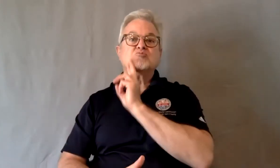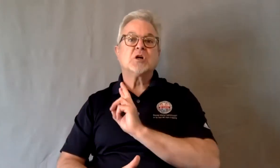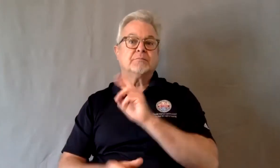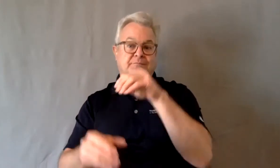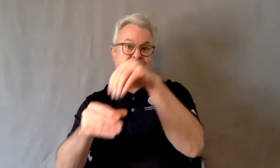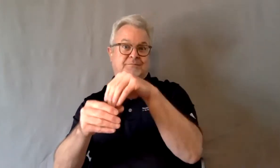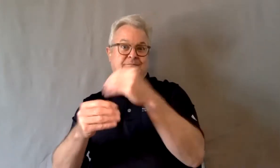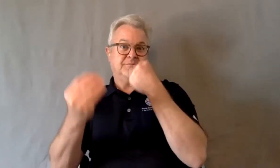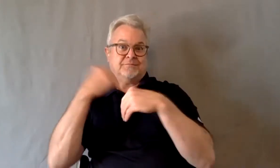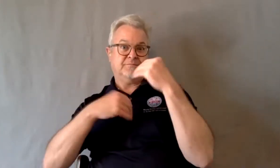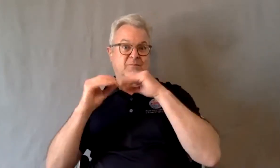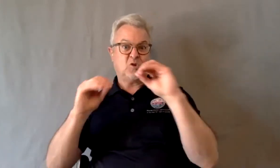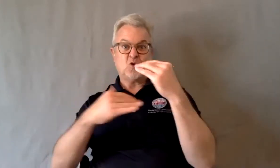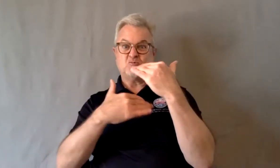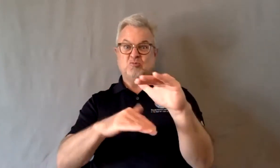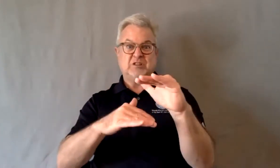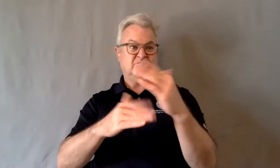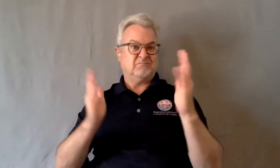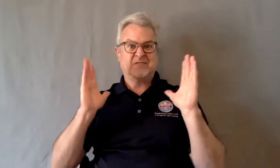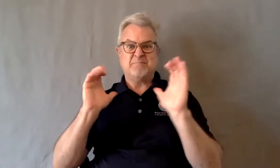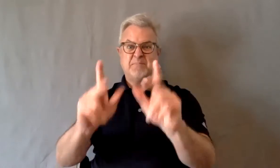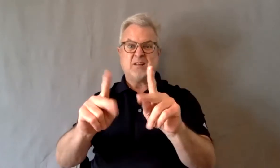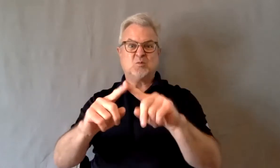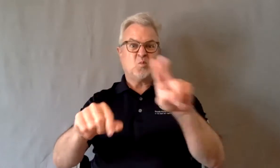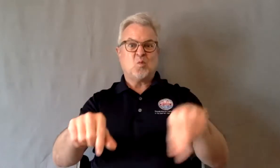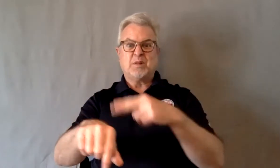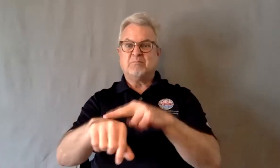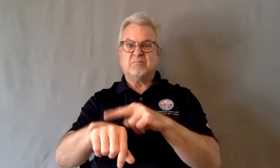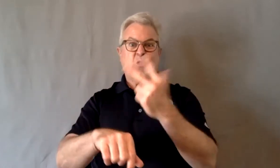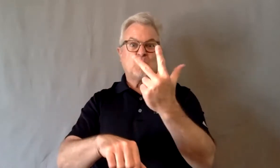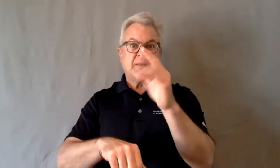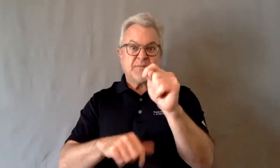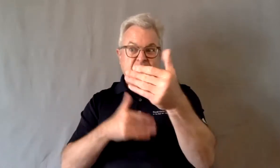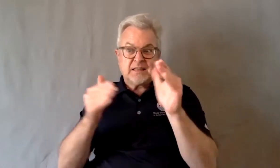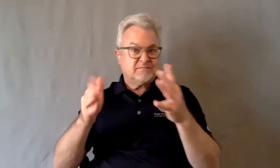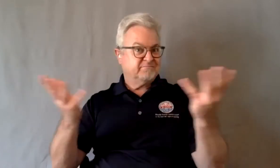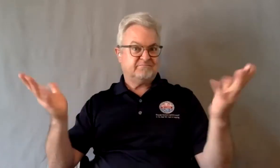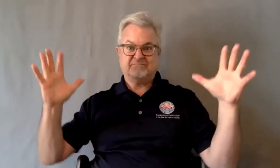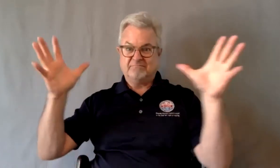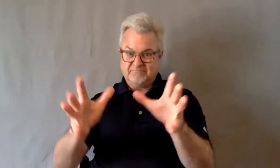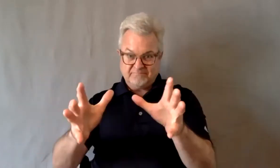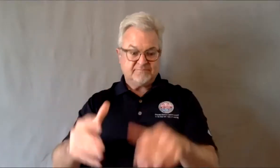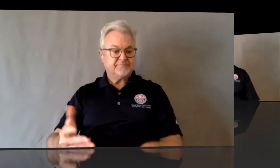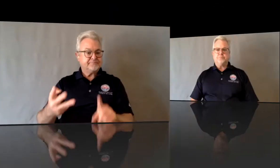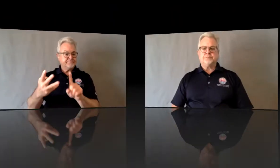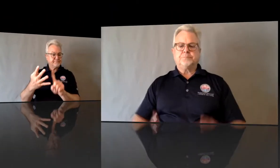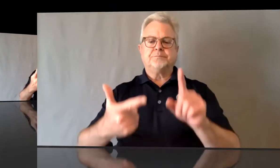removed. And restaurants previously had restrictions. Now they're back to.